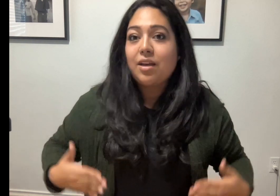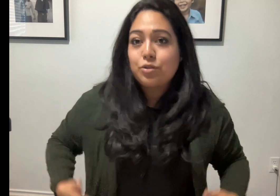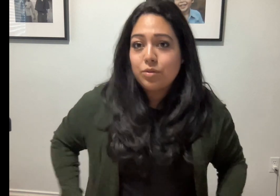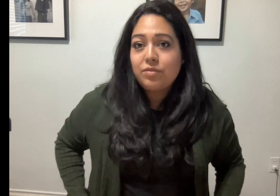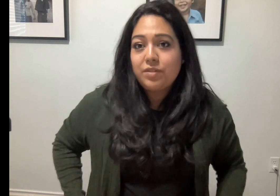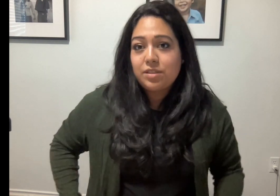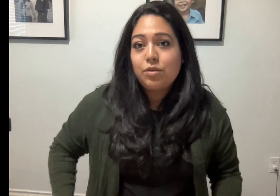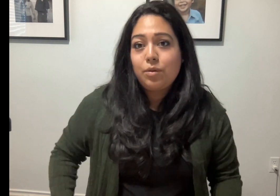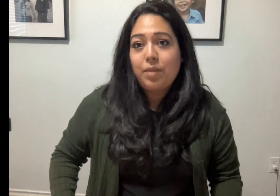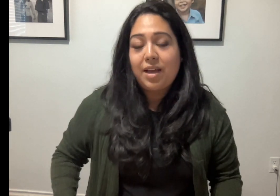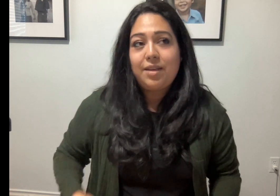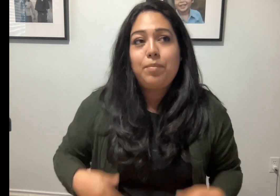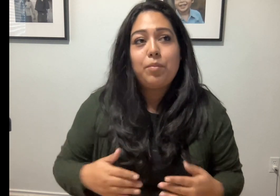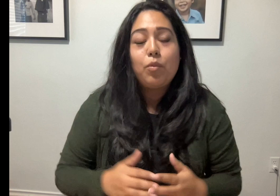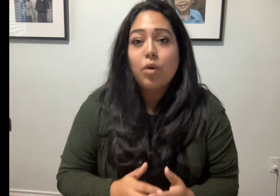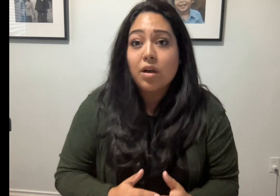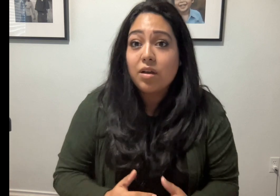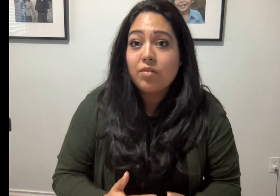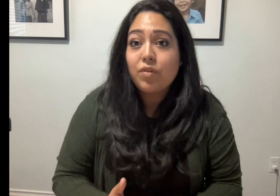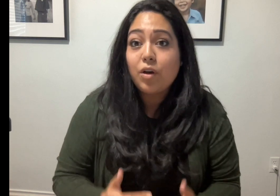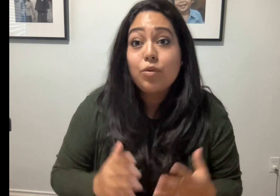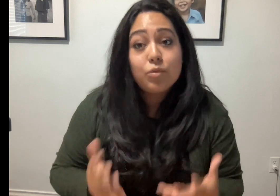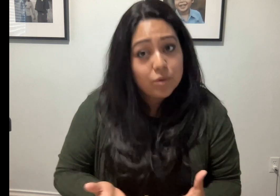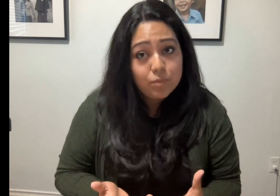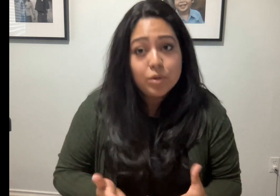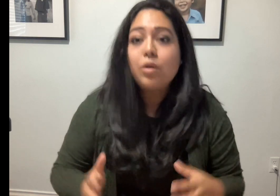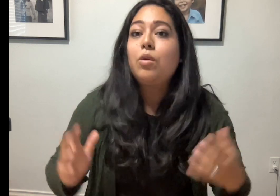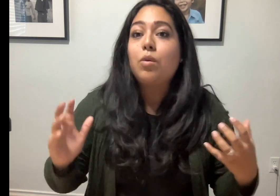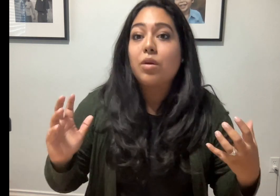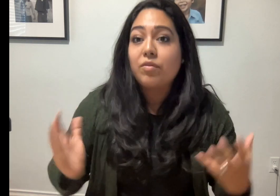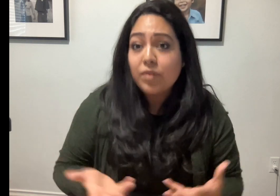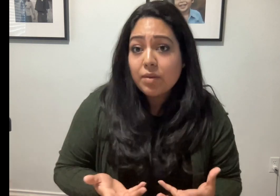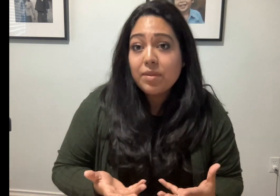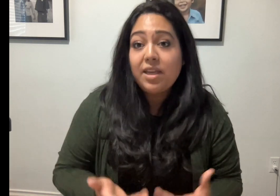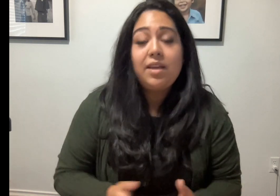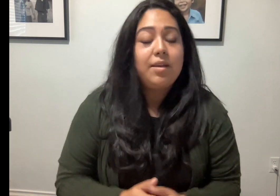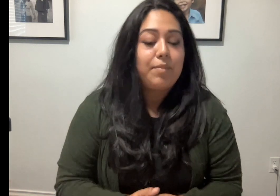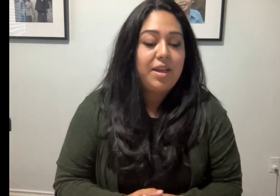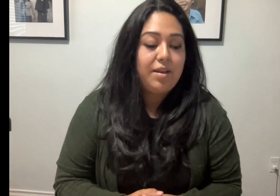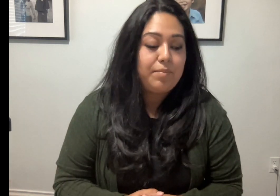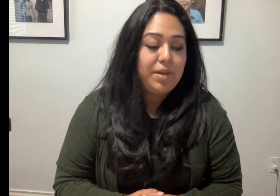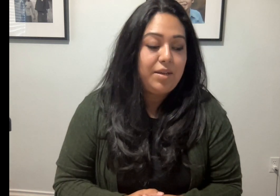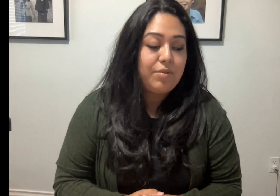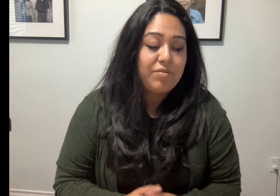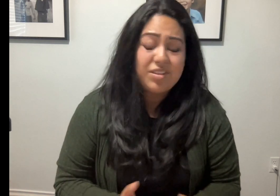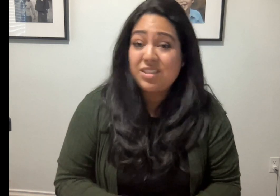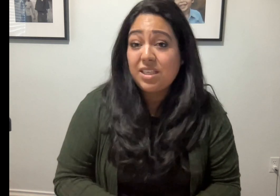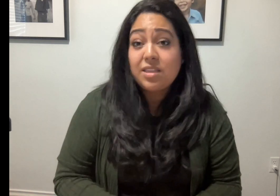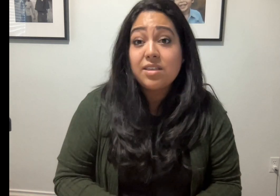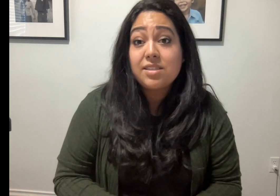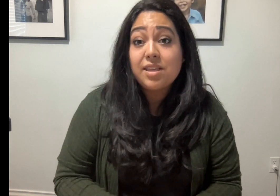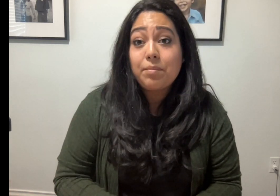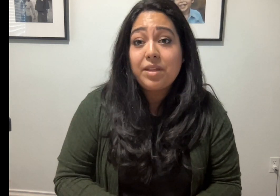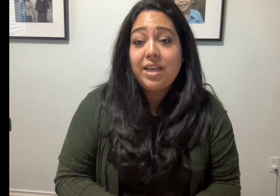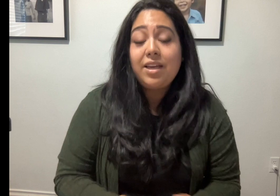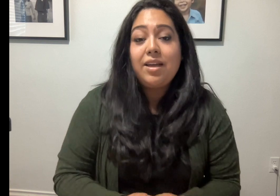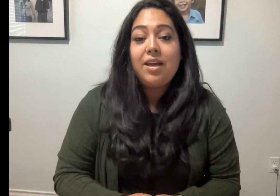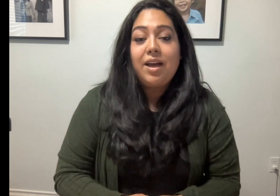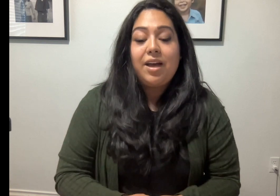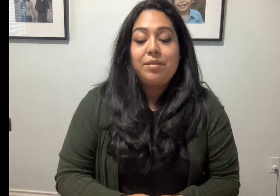actual physical body, but more of a group or a family. It might be referencing an assembly.